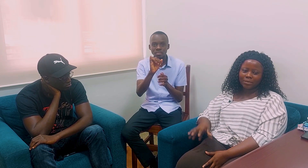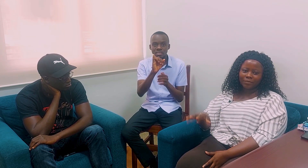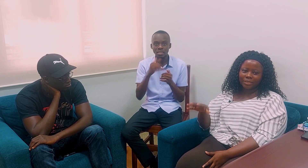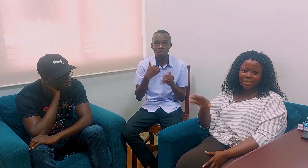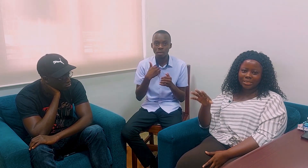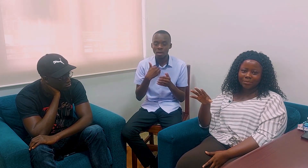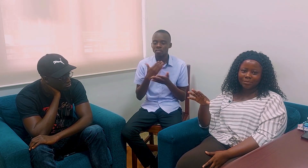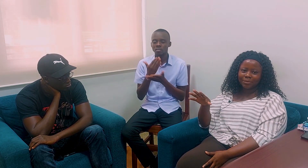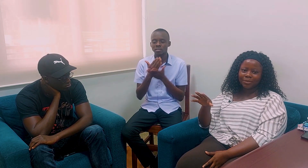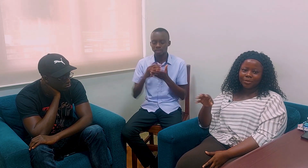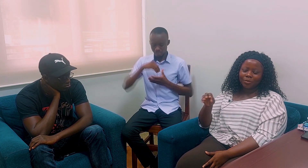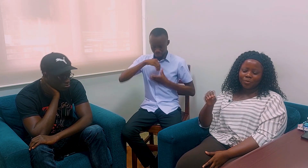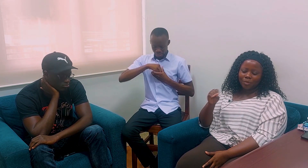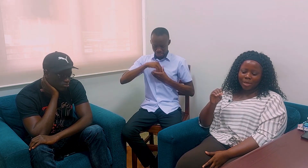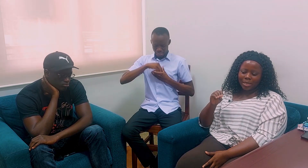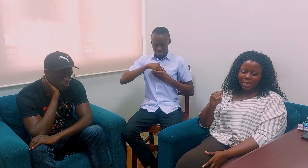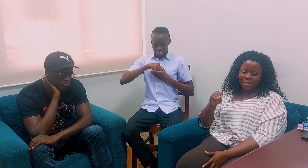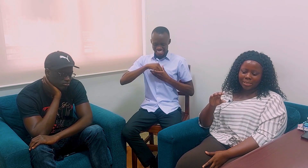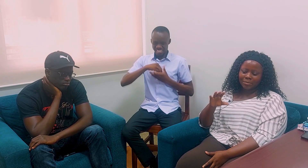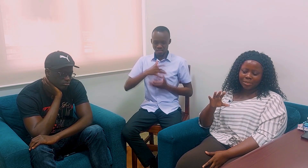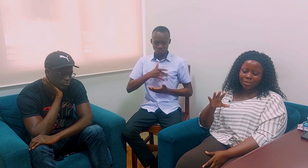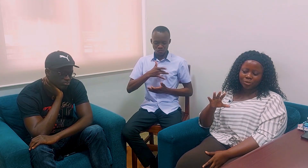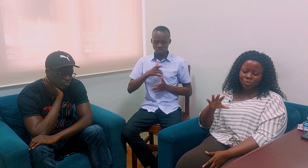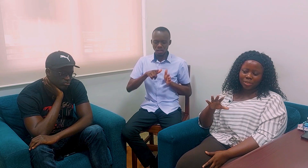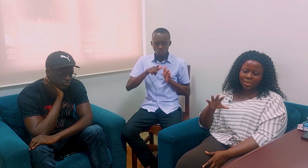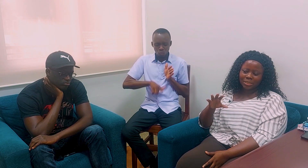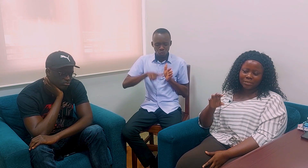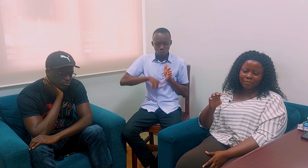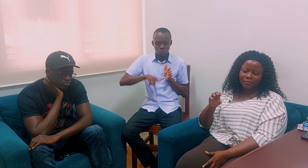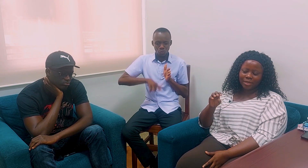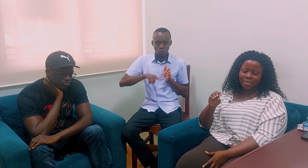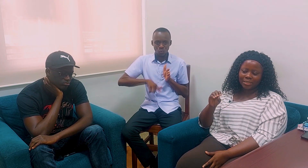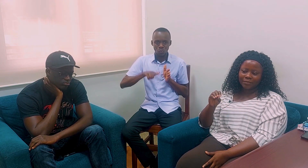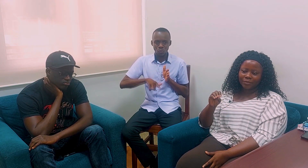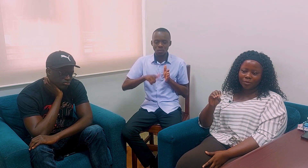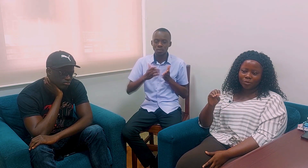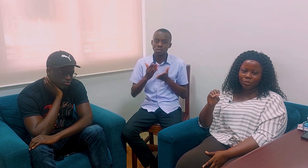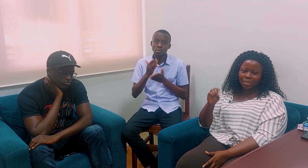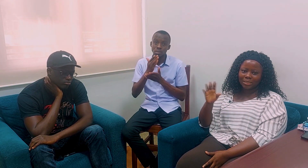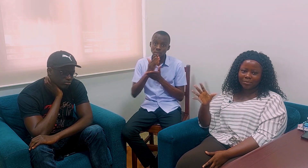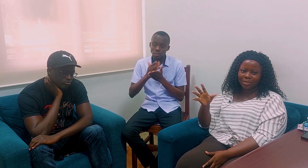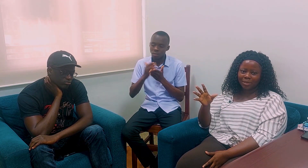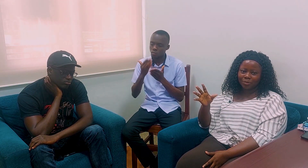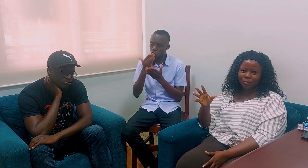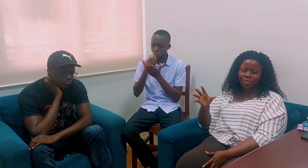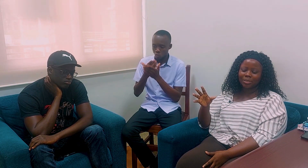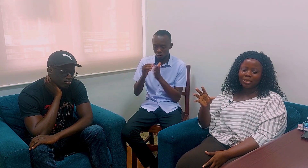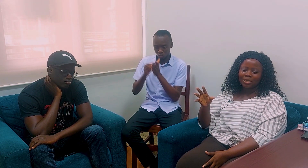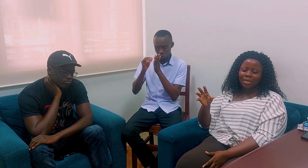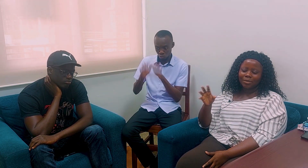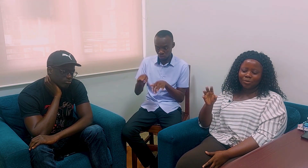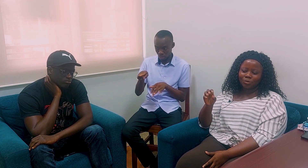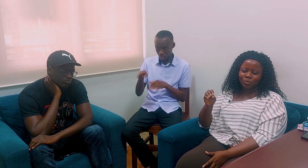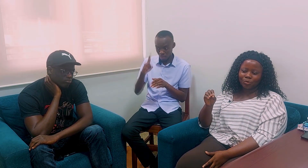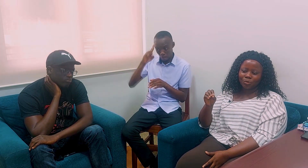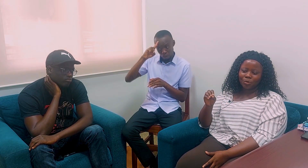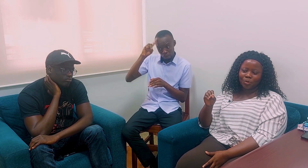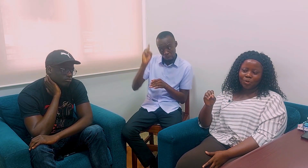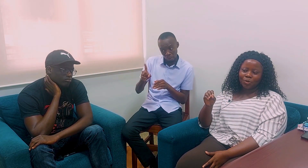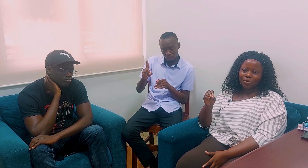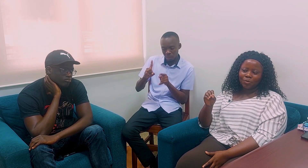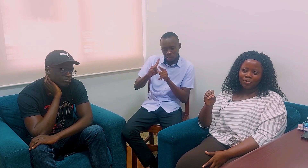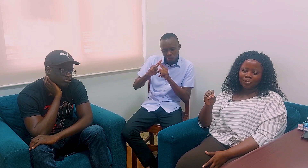low self-esteem, where exceptional students find it difficult to accept they are good, and